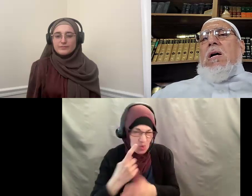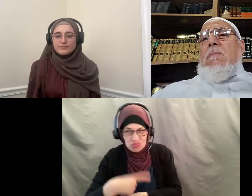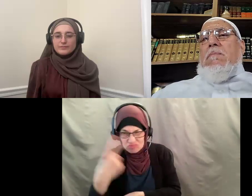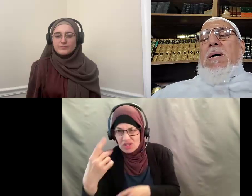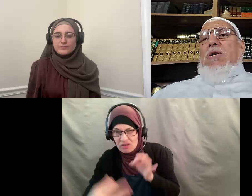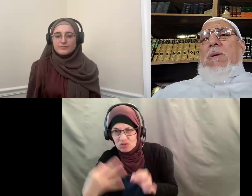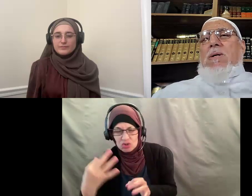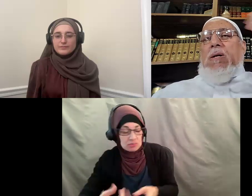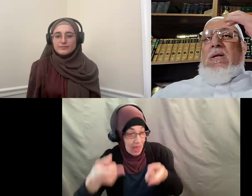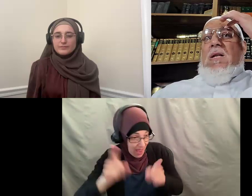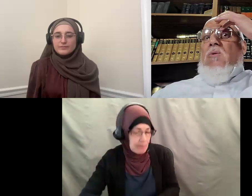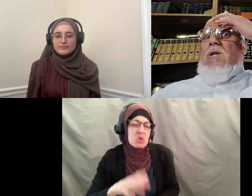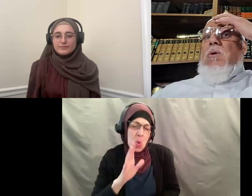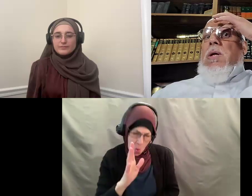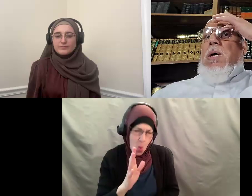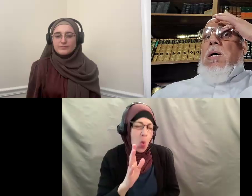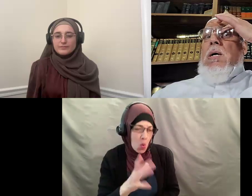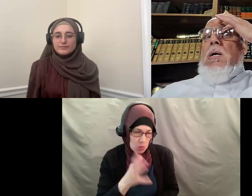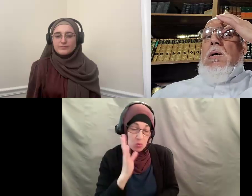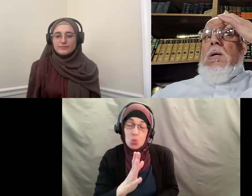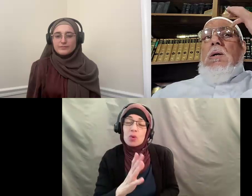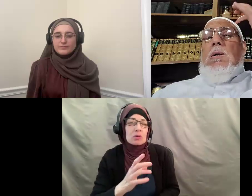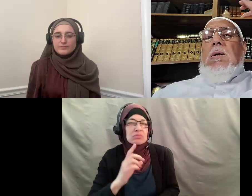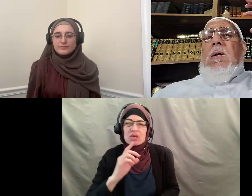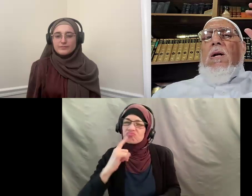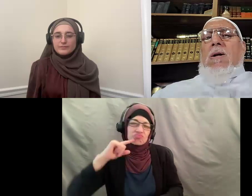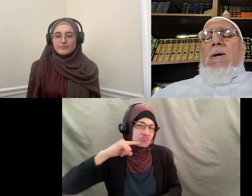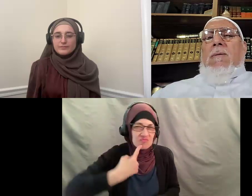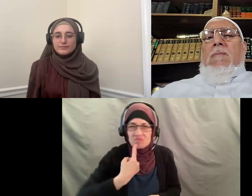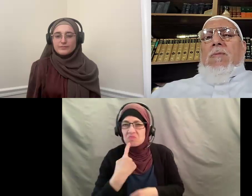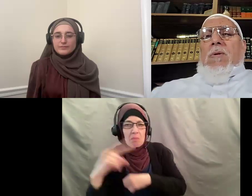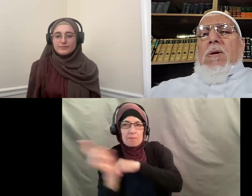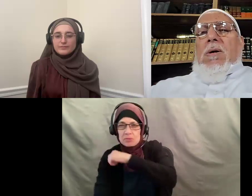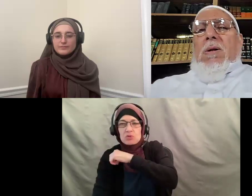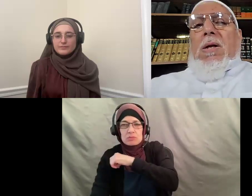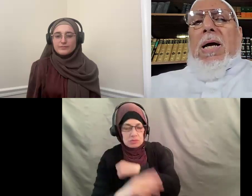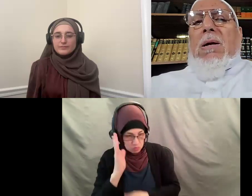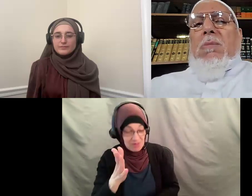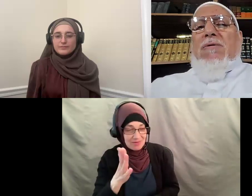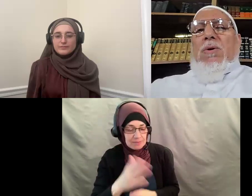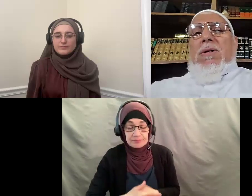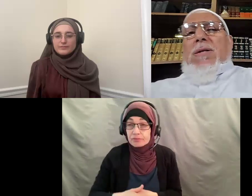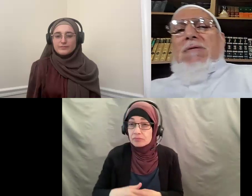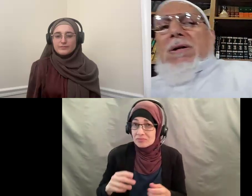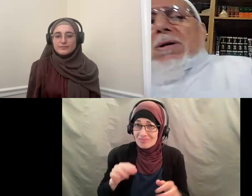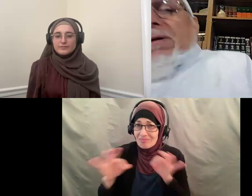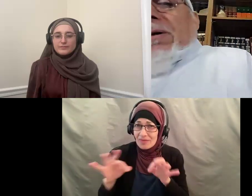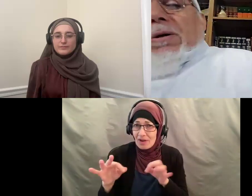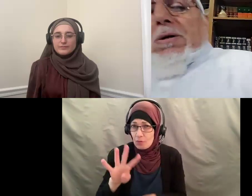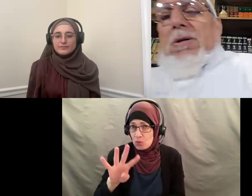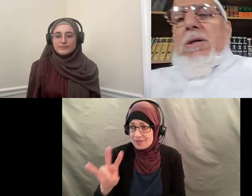punishment than what you think. Then ayah number